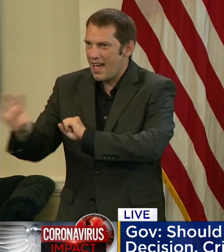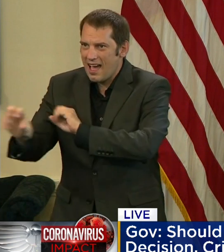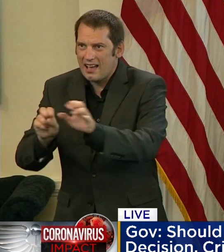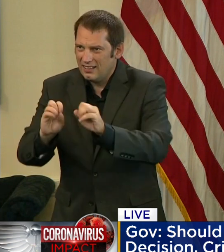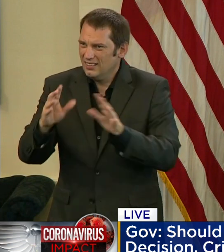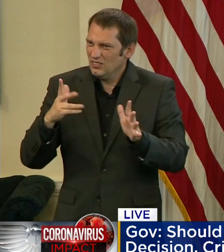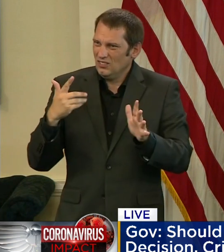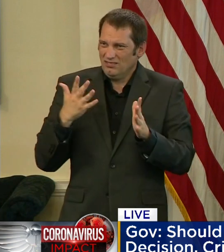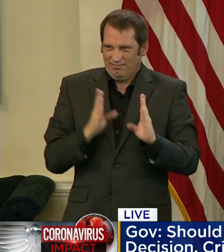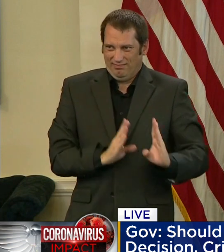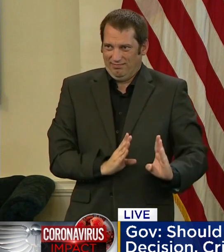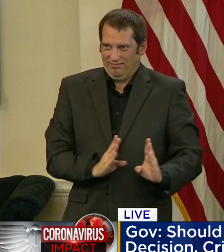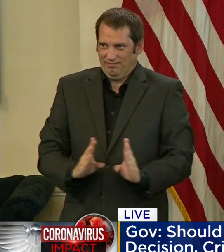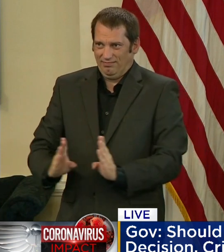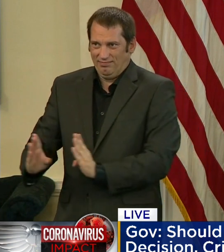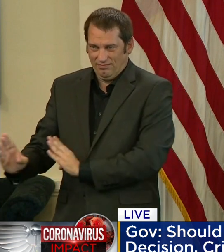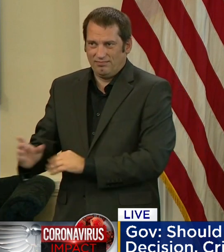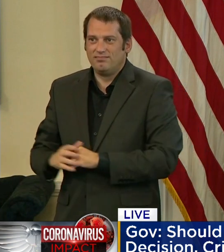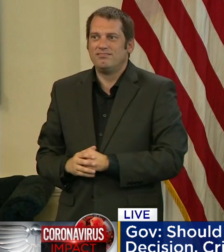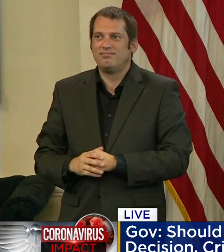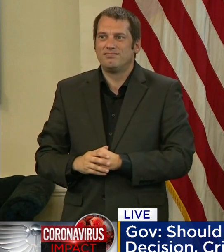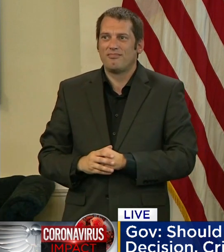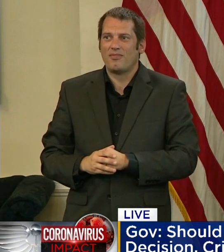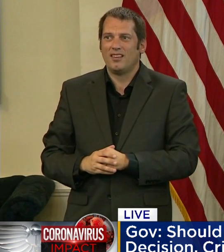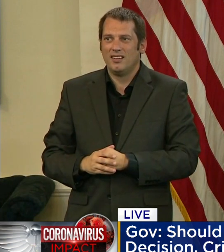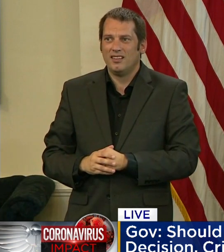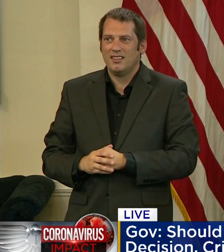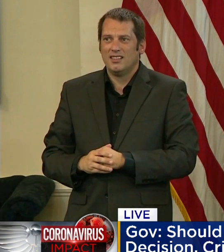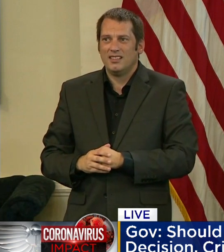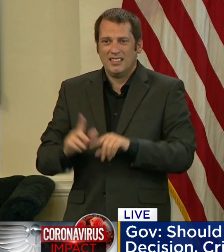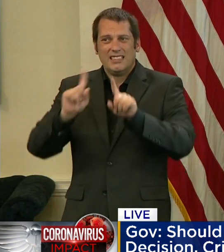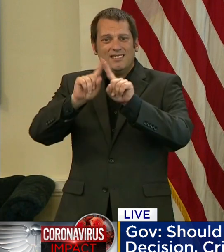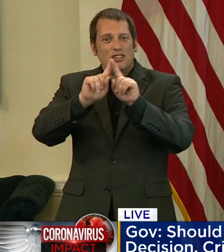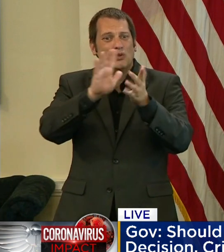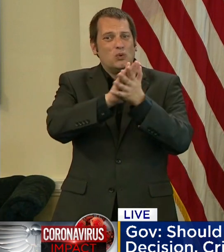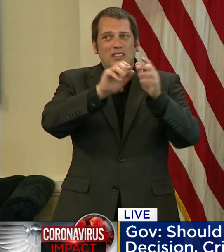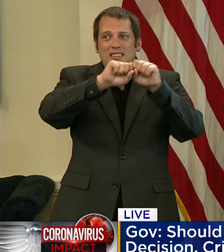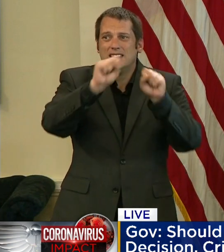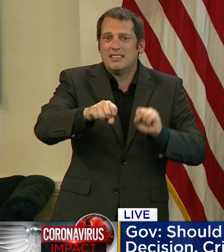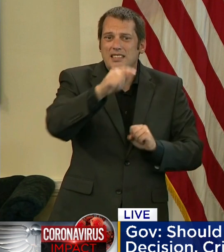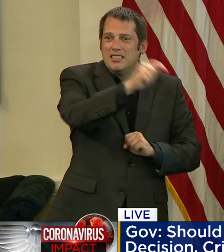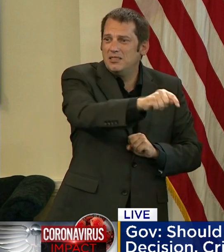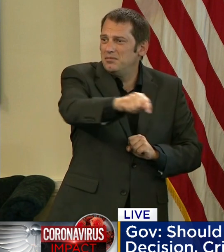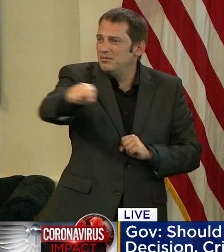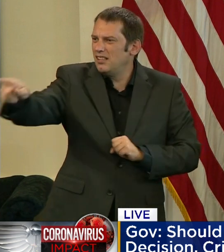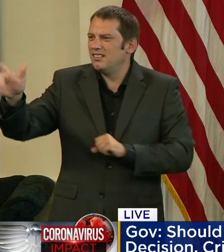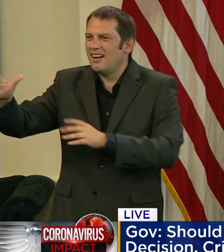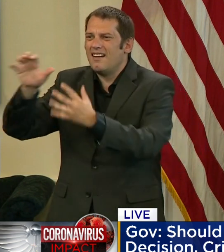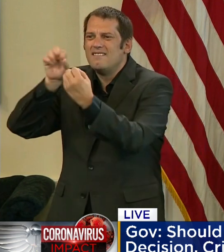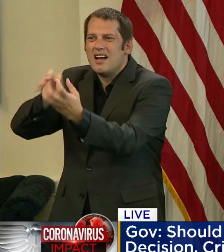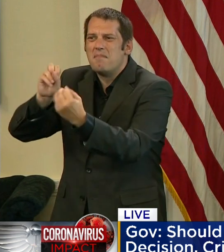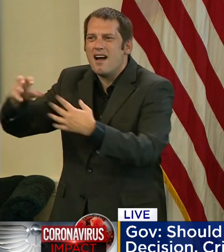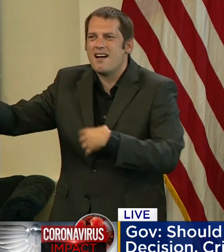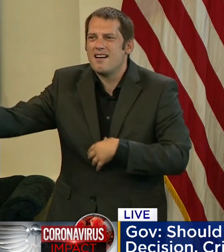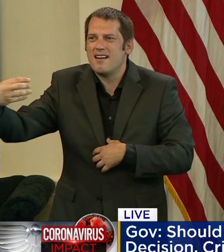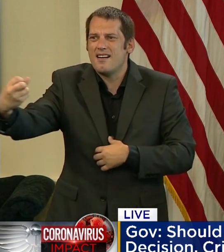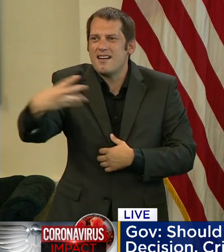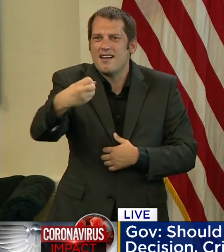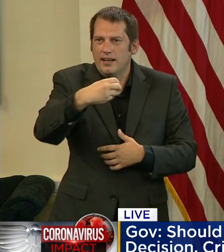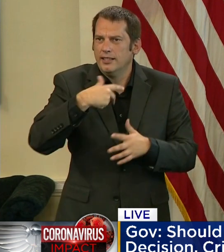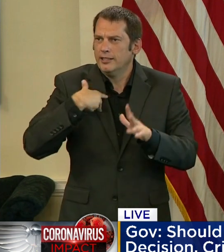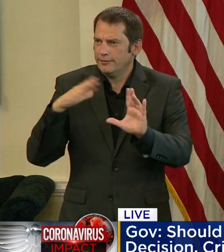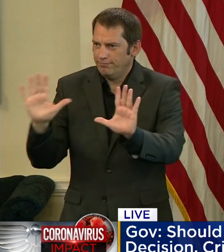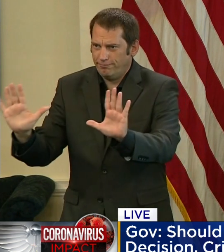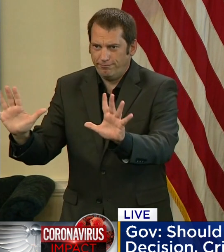working very collaboratively with all the county folks, and we're listening to everything. They're going to make the right decisions, and it may be some type of a hybrid. We